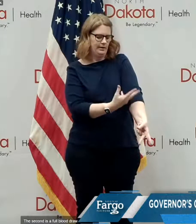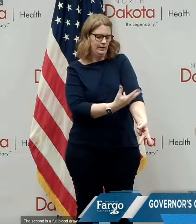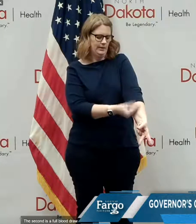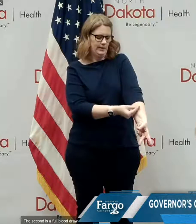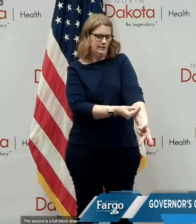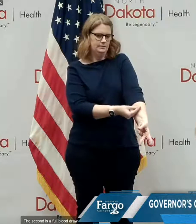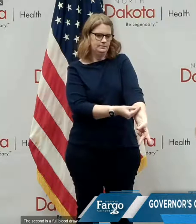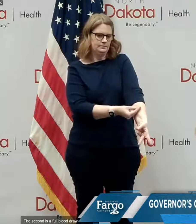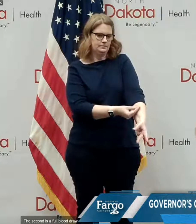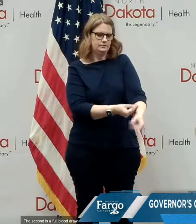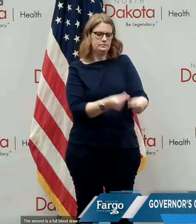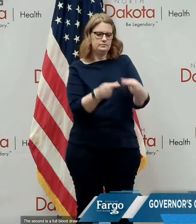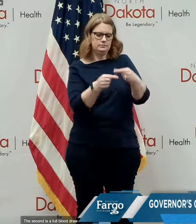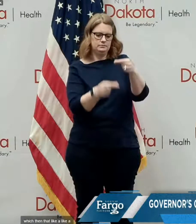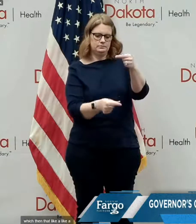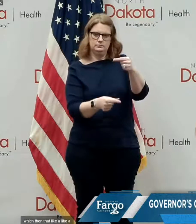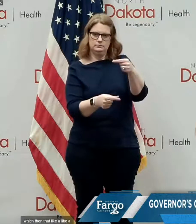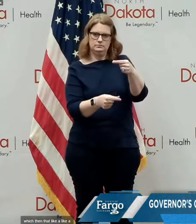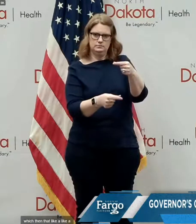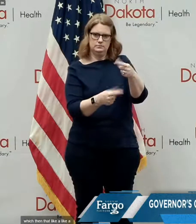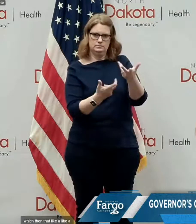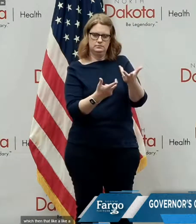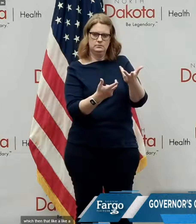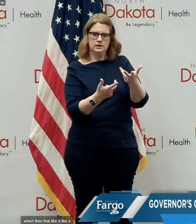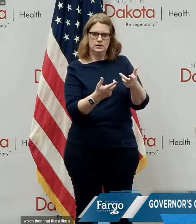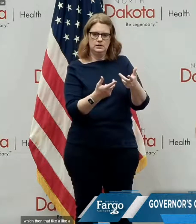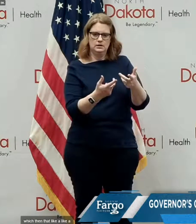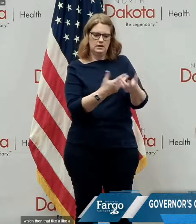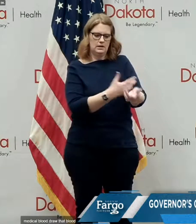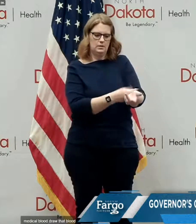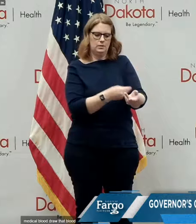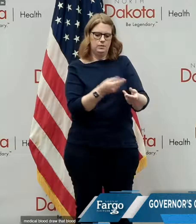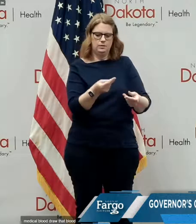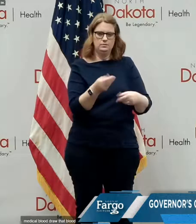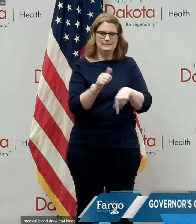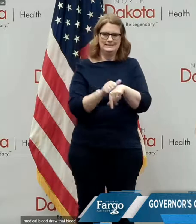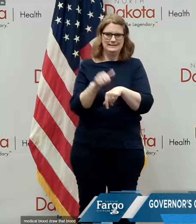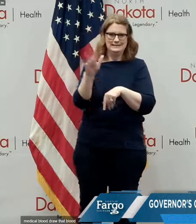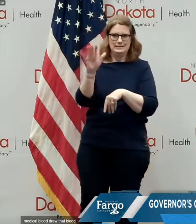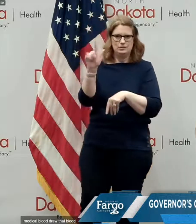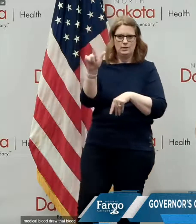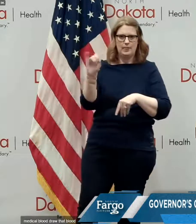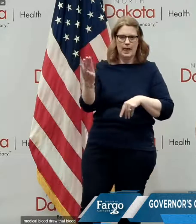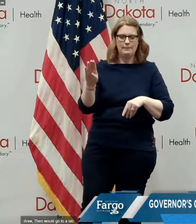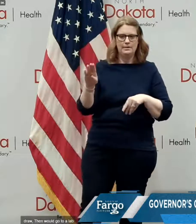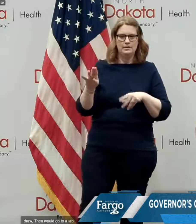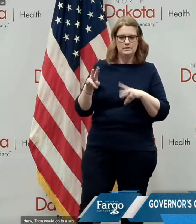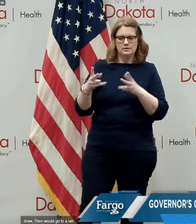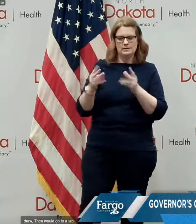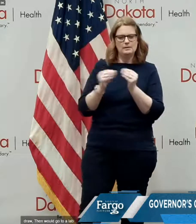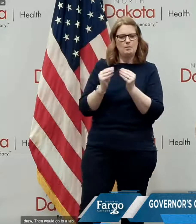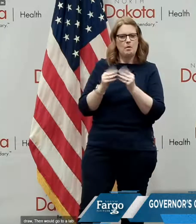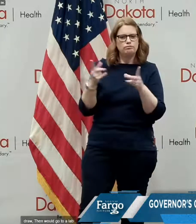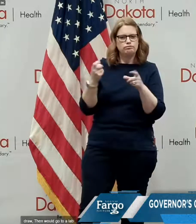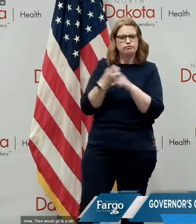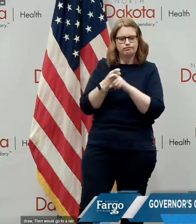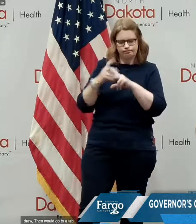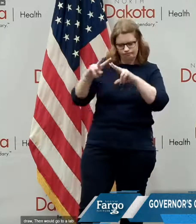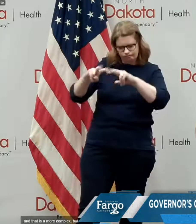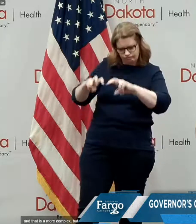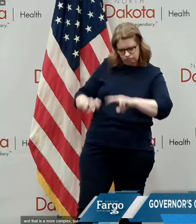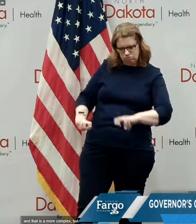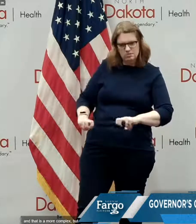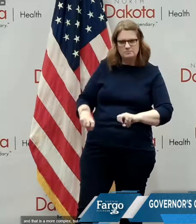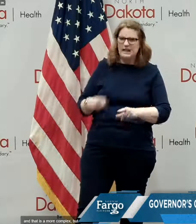a medical blood draw, that blood draw then would go to a lab, and that is a more complex, but it's also more